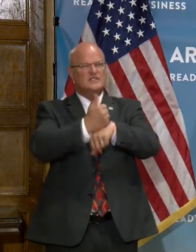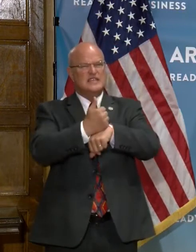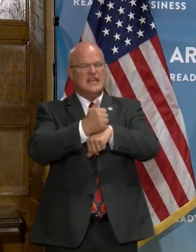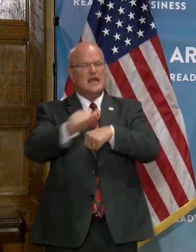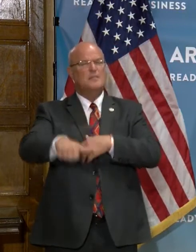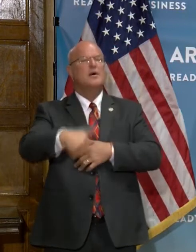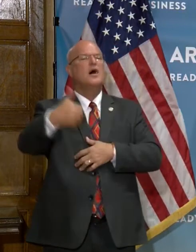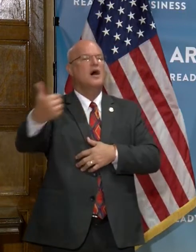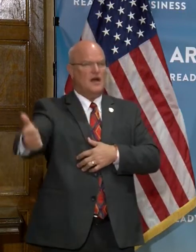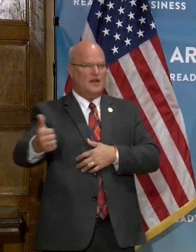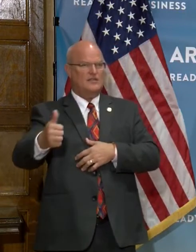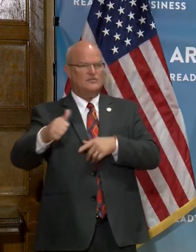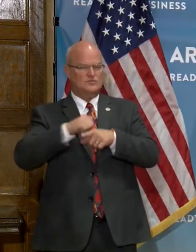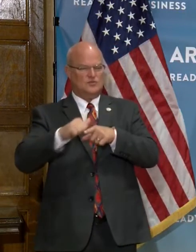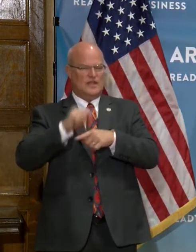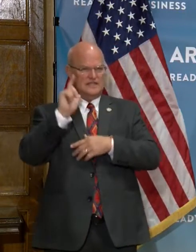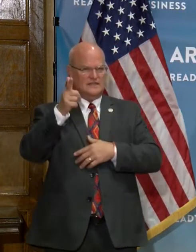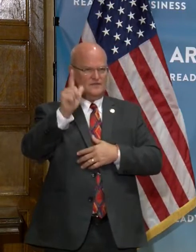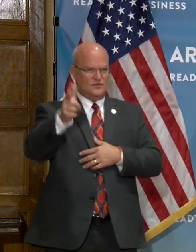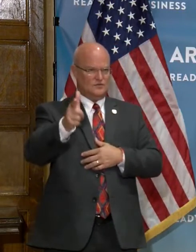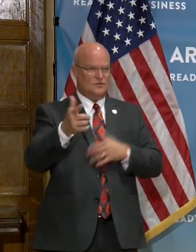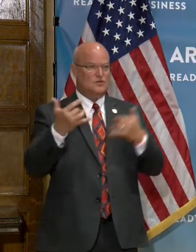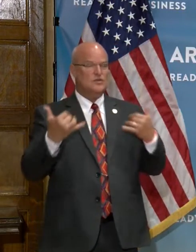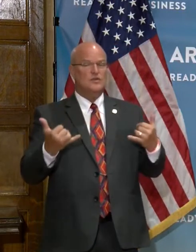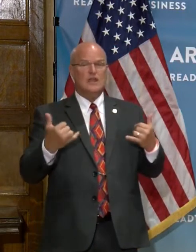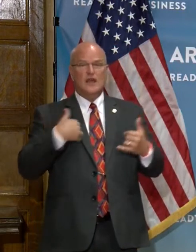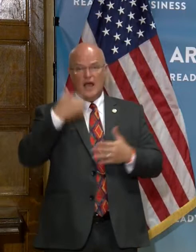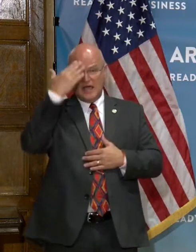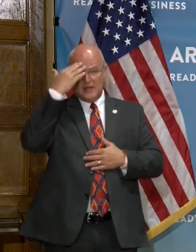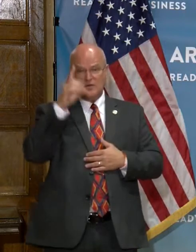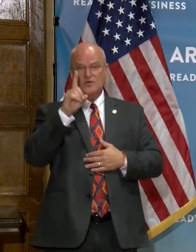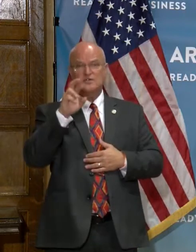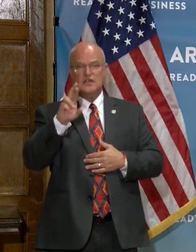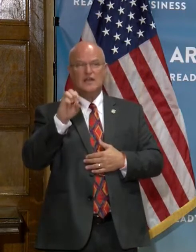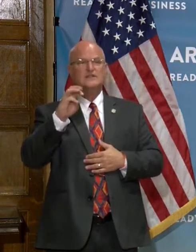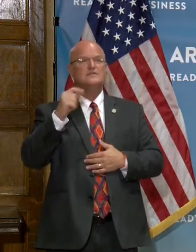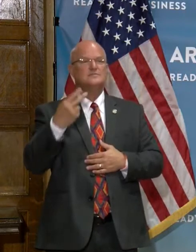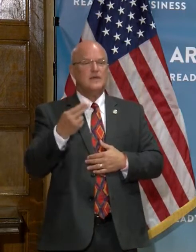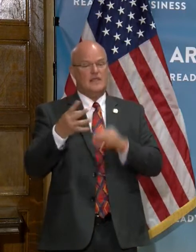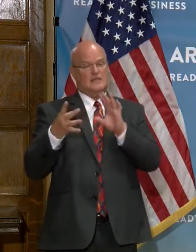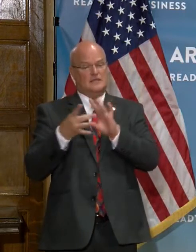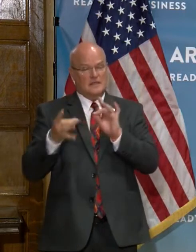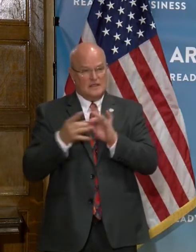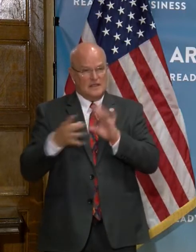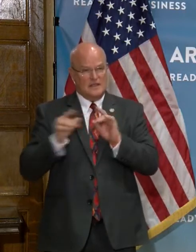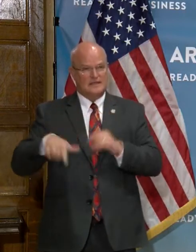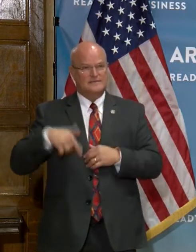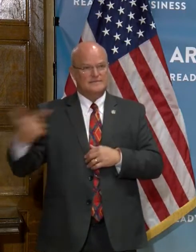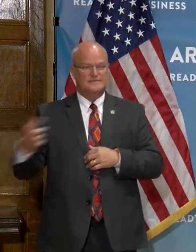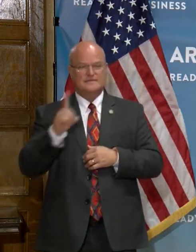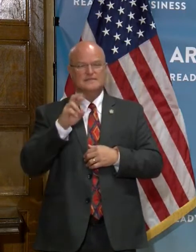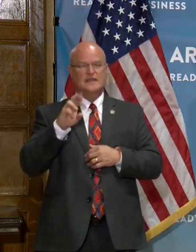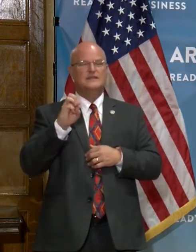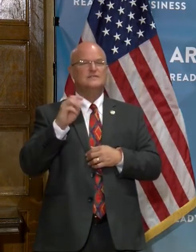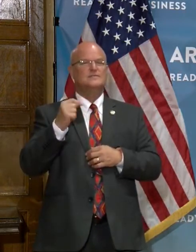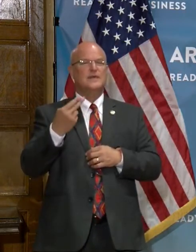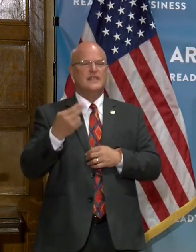additional exercises in the future. With that, I know Dr. Smith has got a couple things to cover, so I'll turn it over to you, Dr.